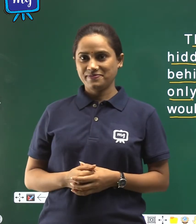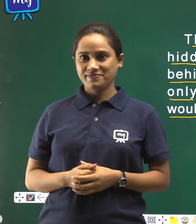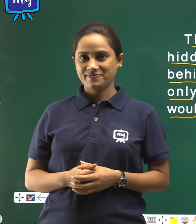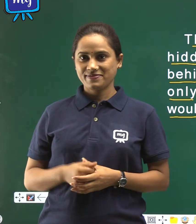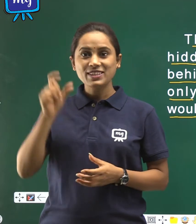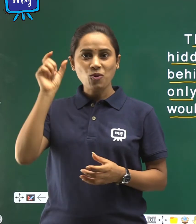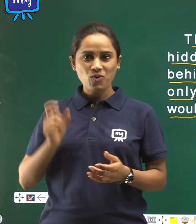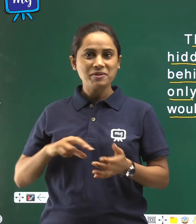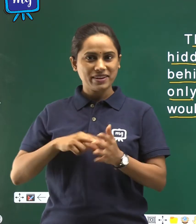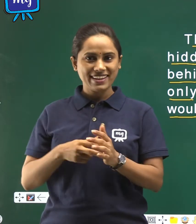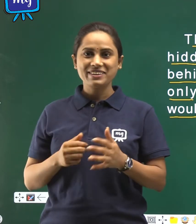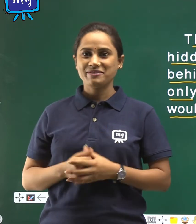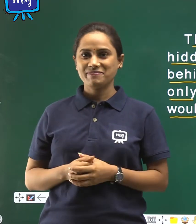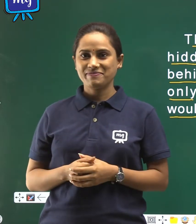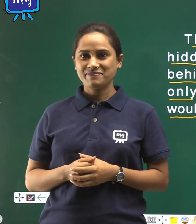Word meaning: